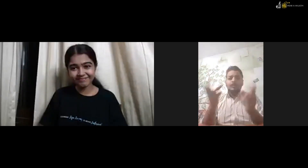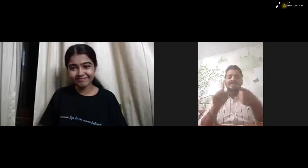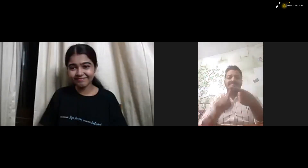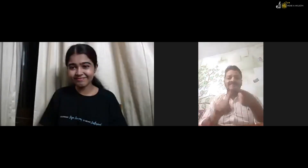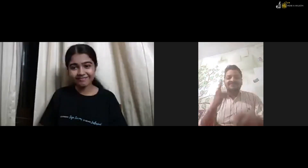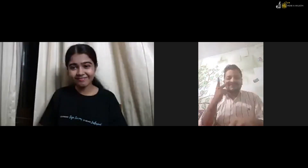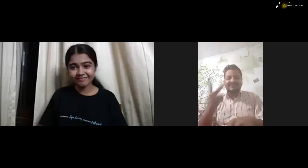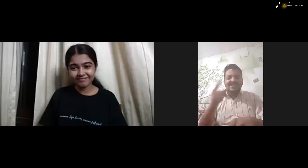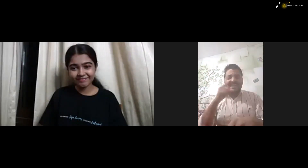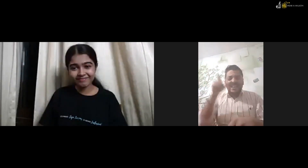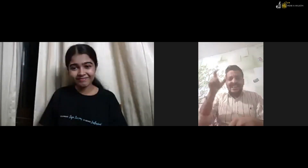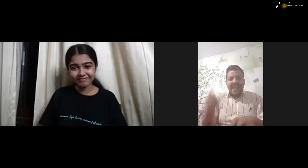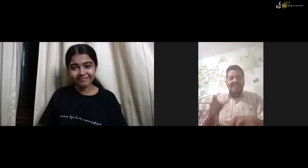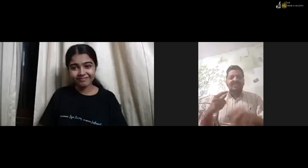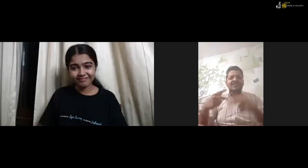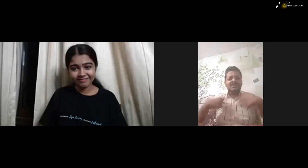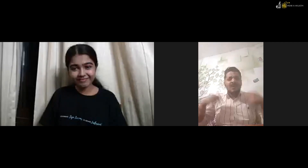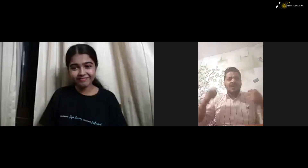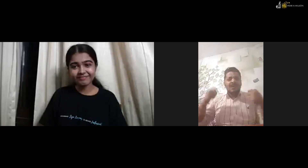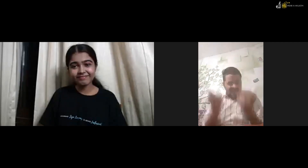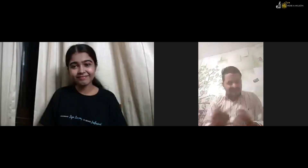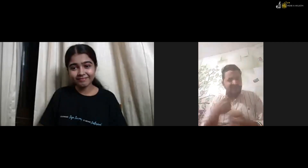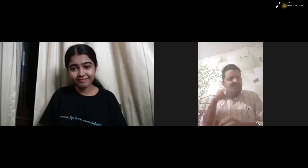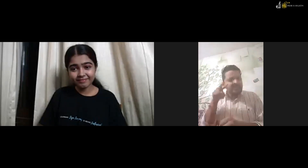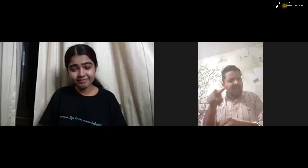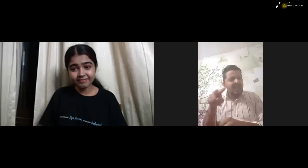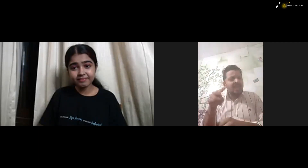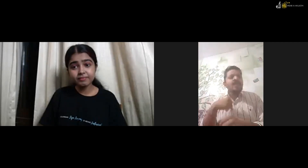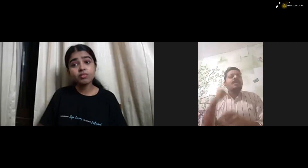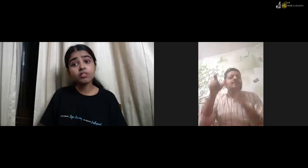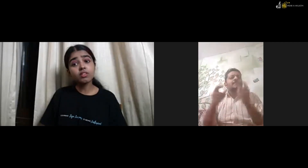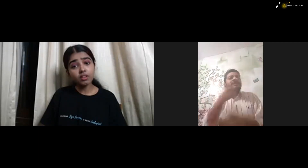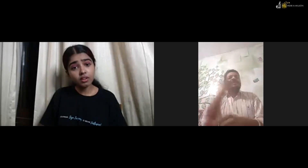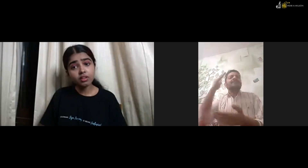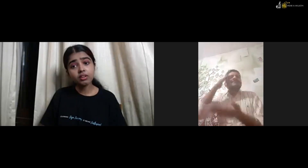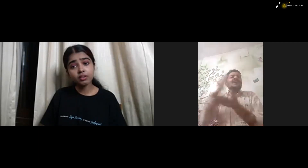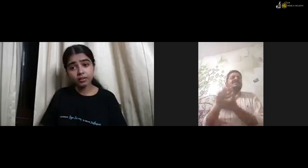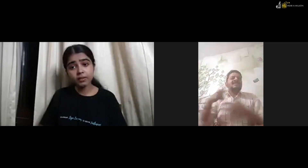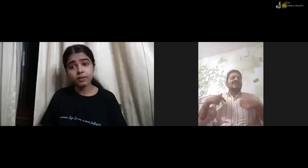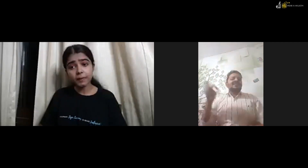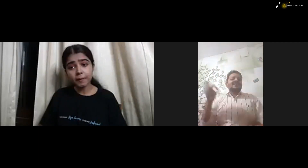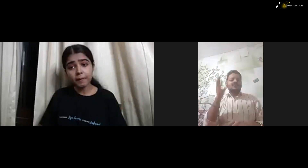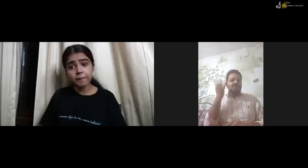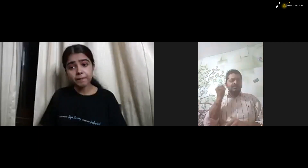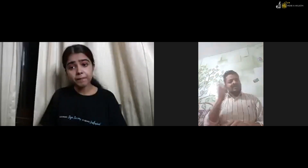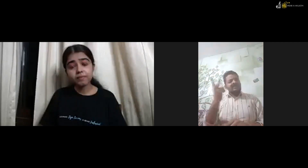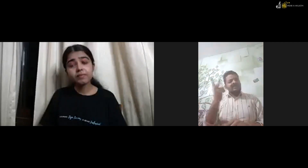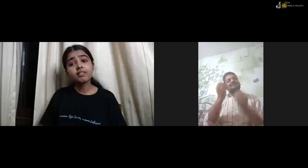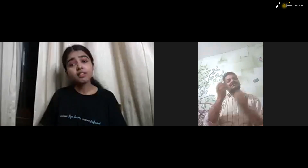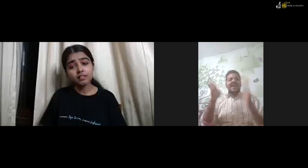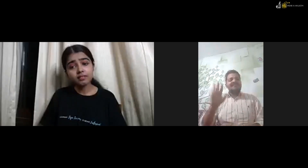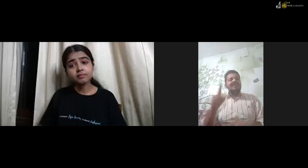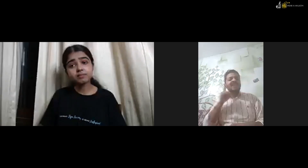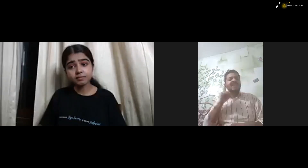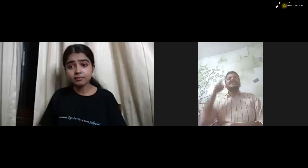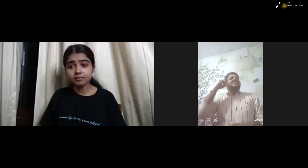me this. So my experiences with respect to, seeing that how there are lawyers, deaf people, I thought that I